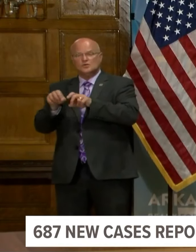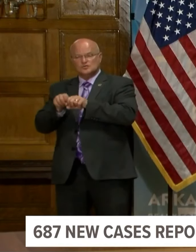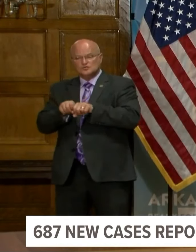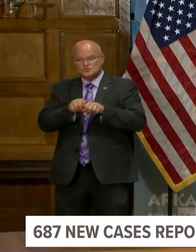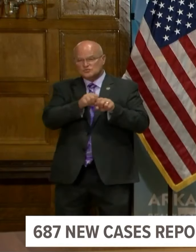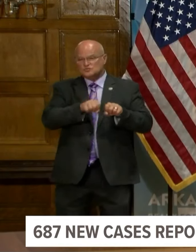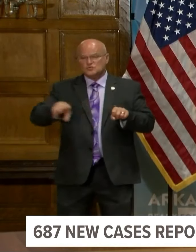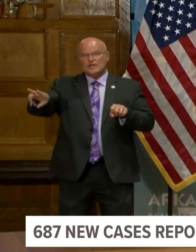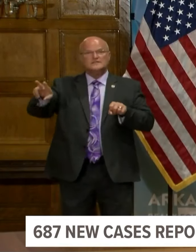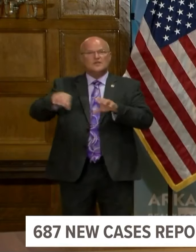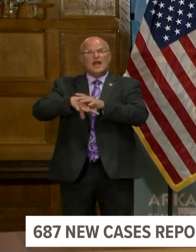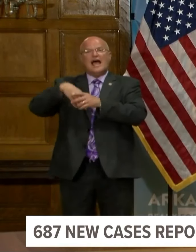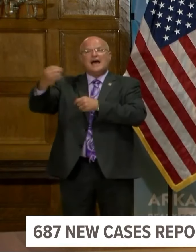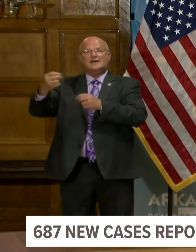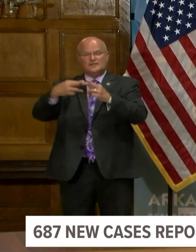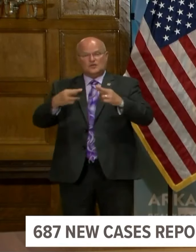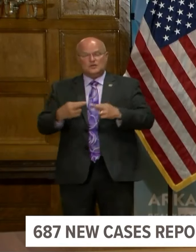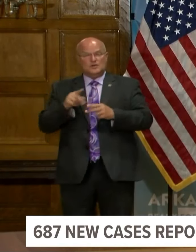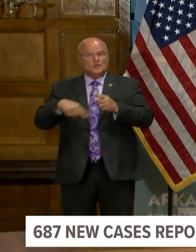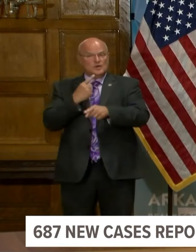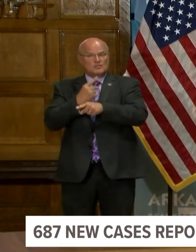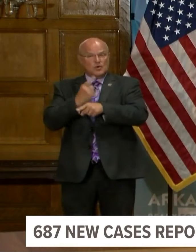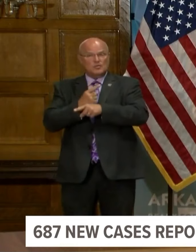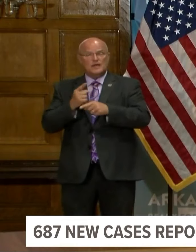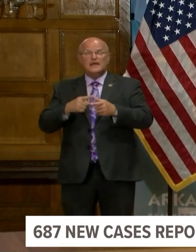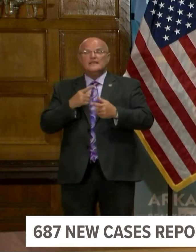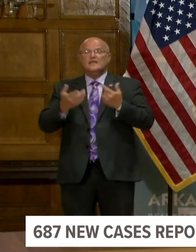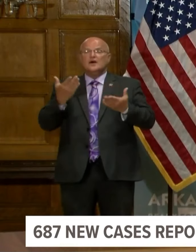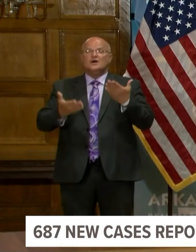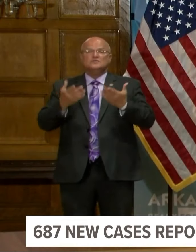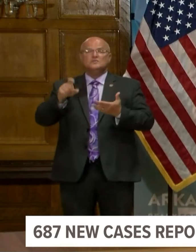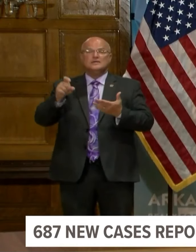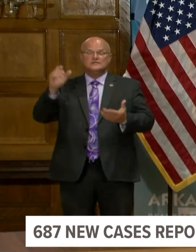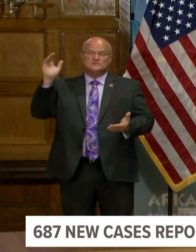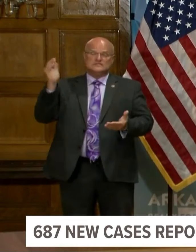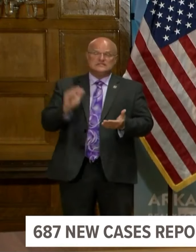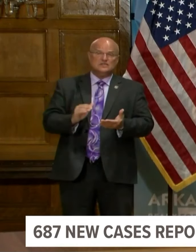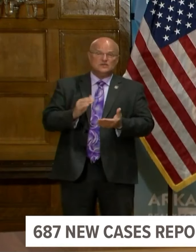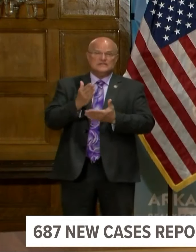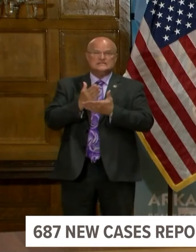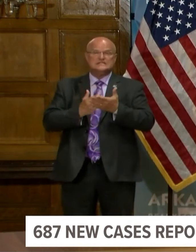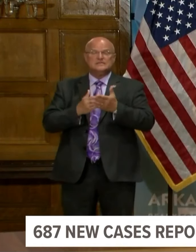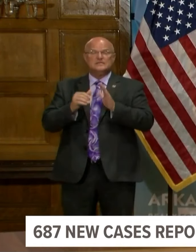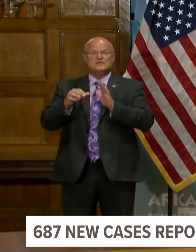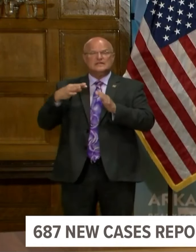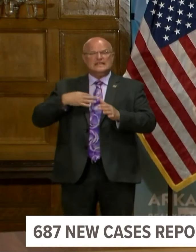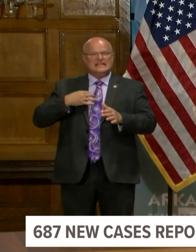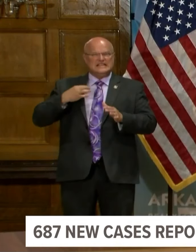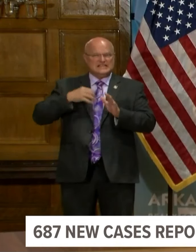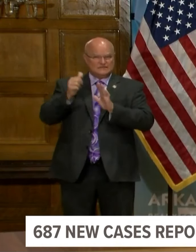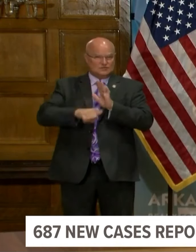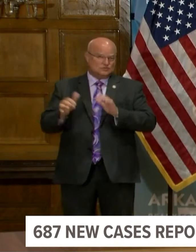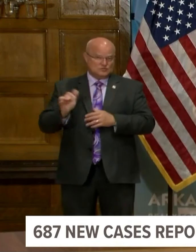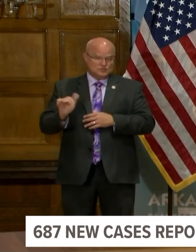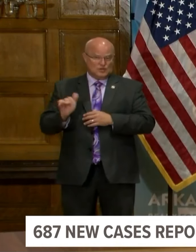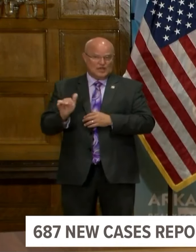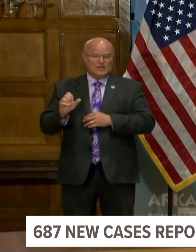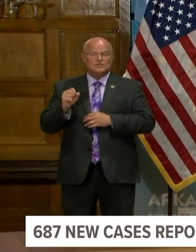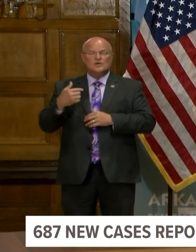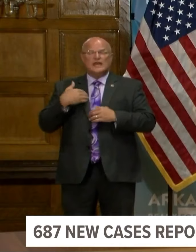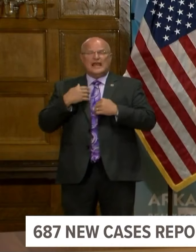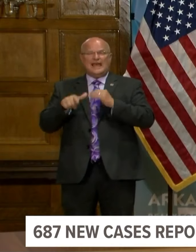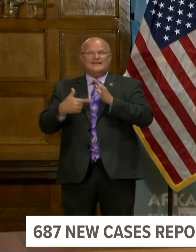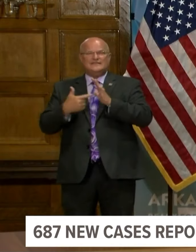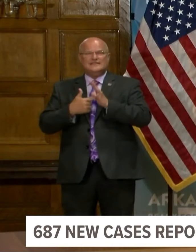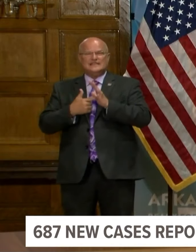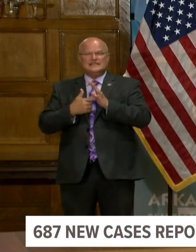of the region when appropriate. And then they also may need to decrease some of their elective cases as well. So they have